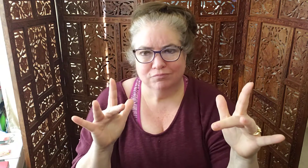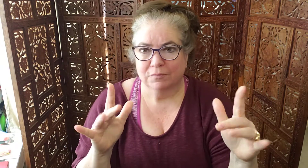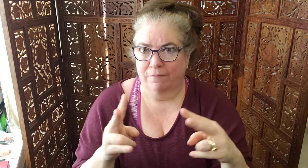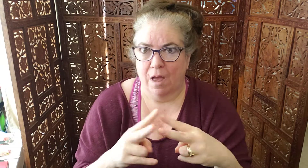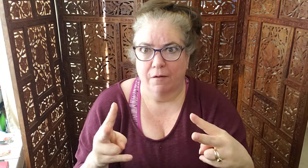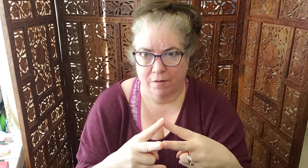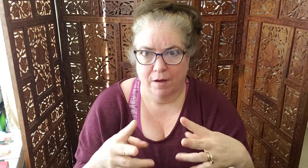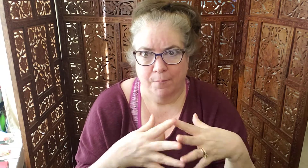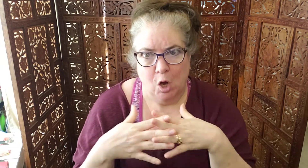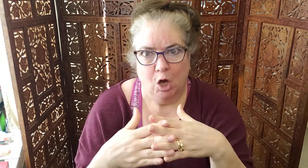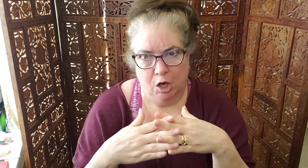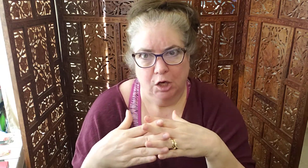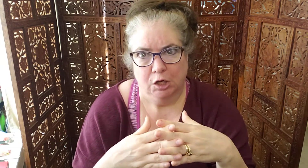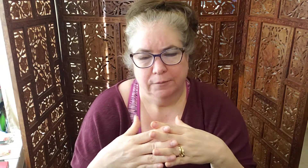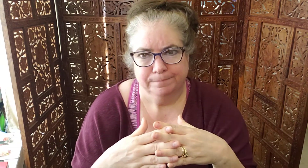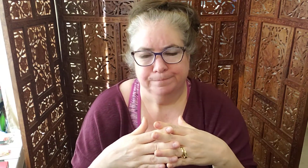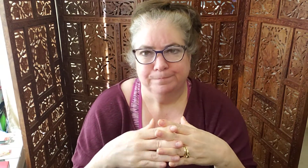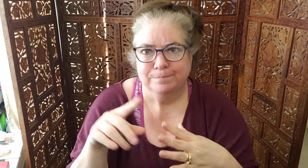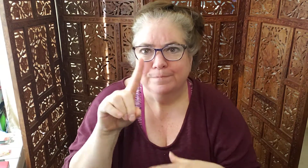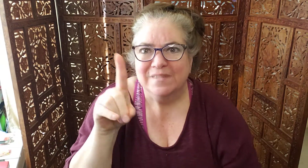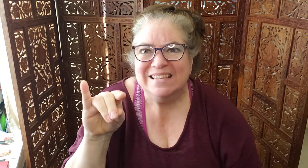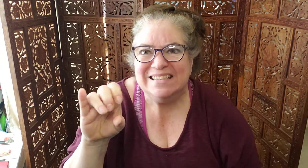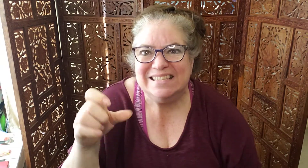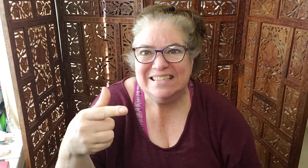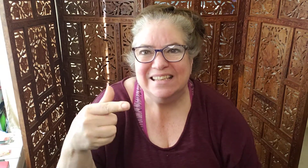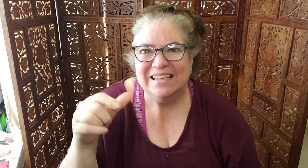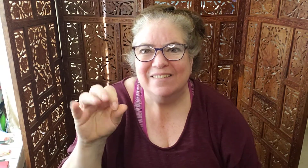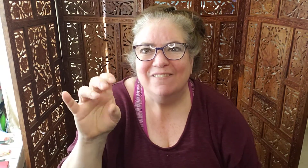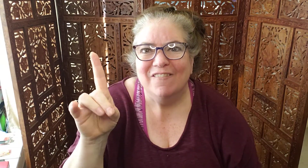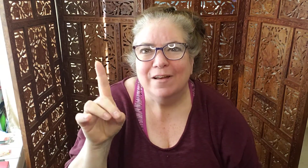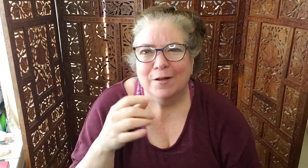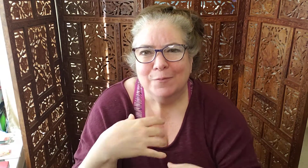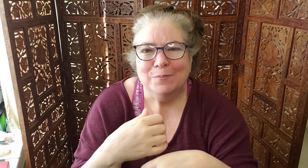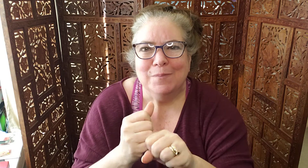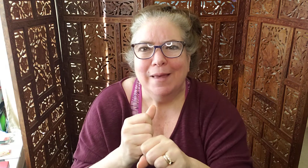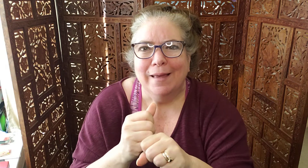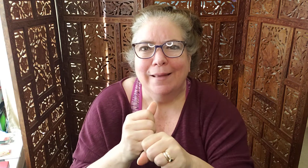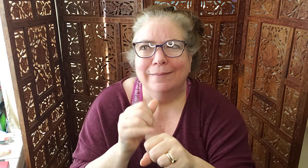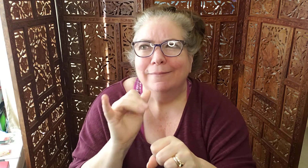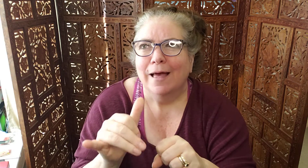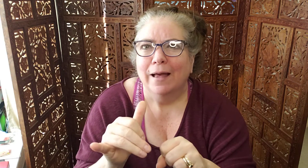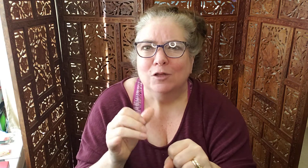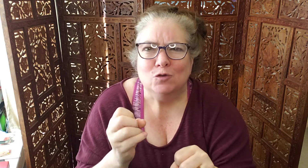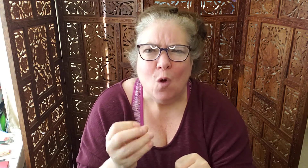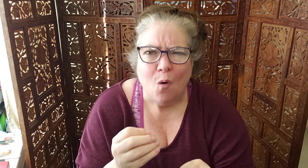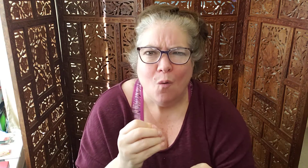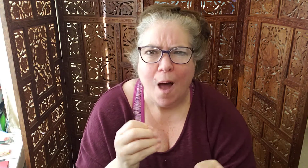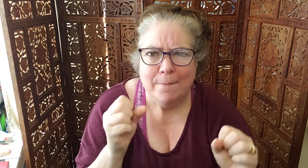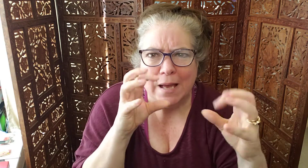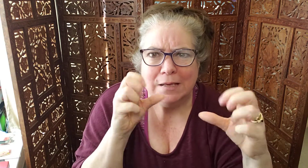made a myth of the American extravaganza. It was abundance. It was an abundance of talent. It was an abundance